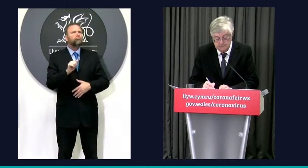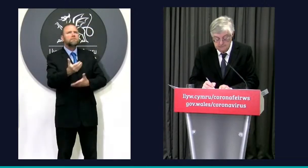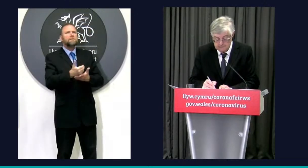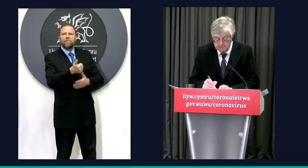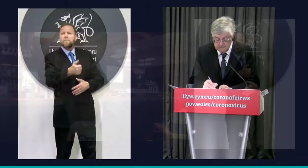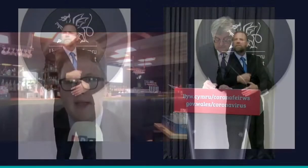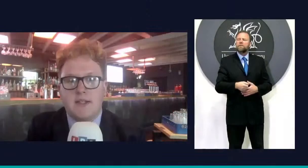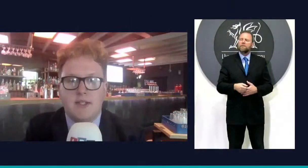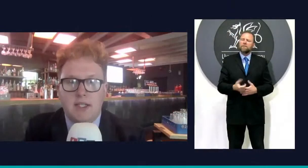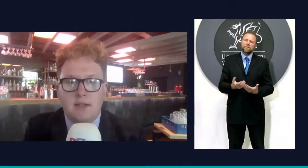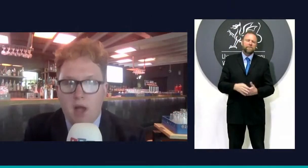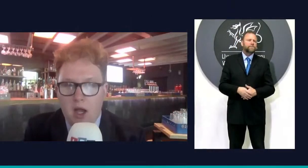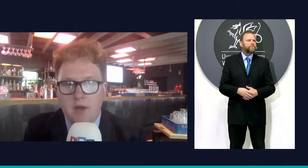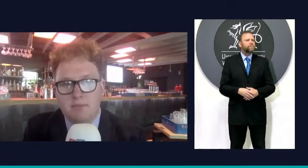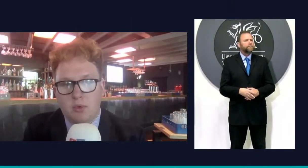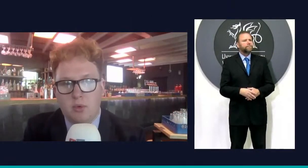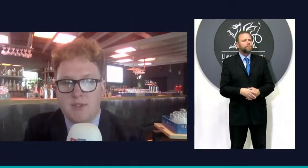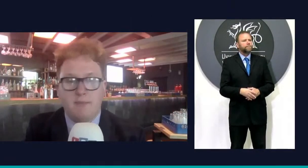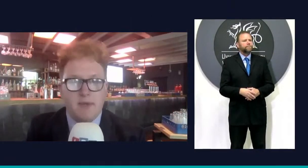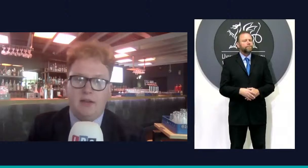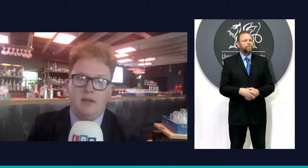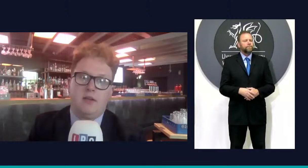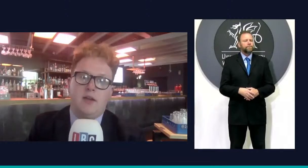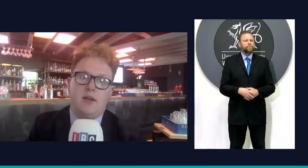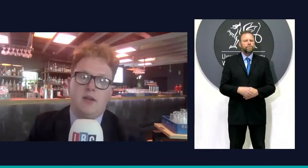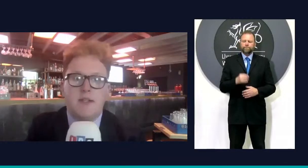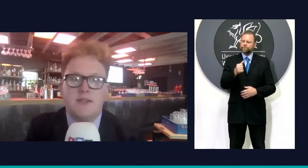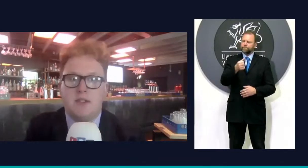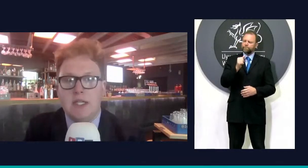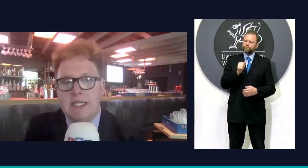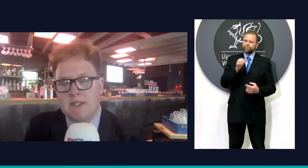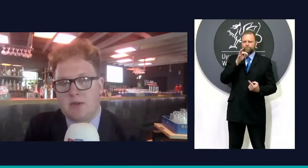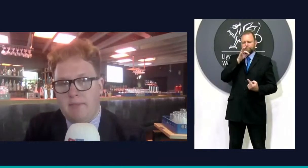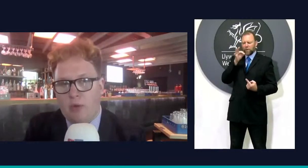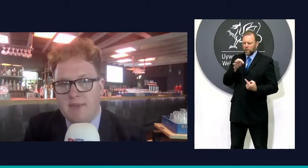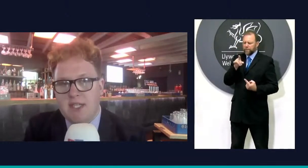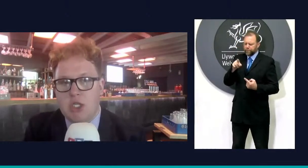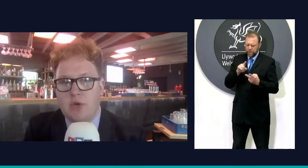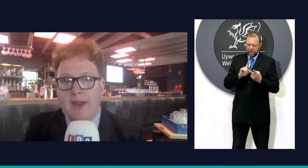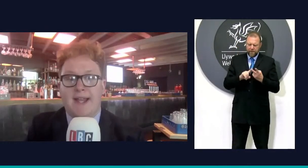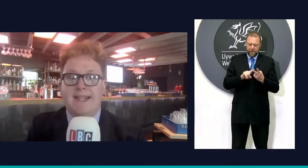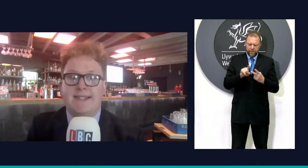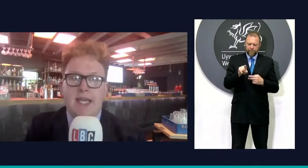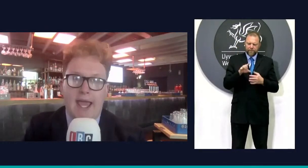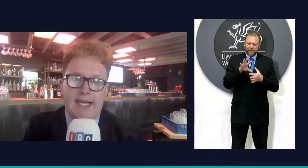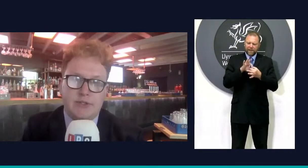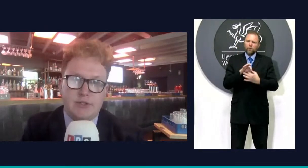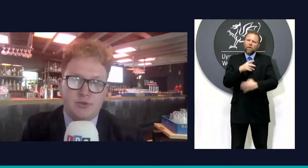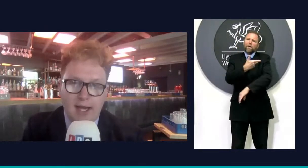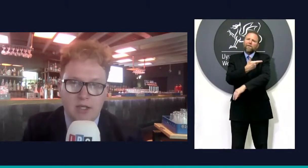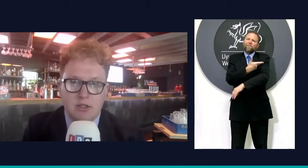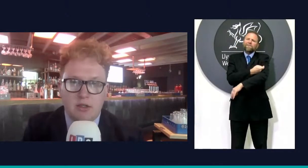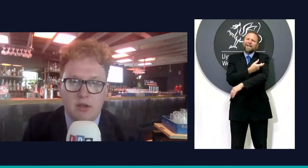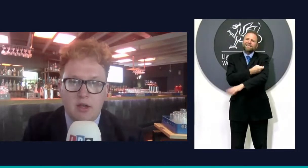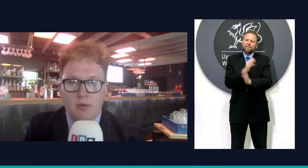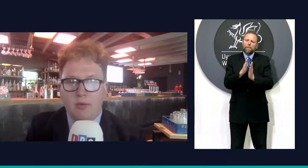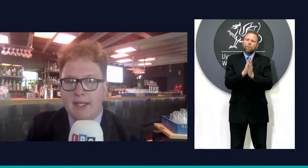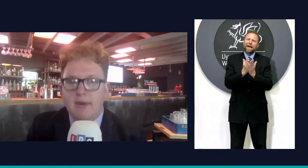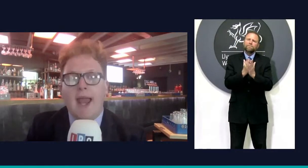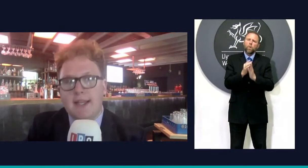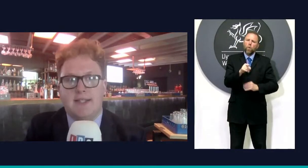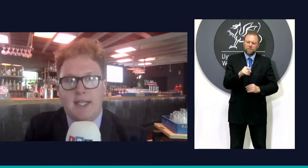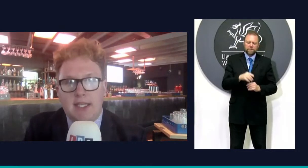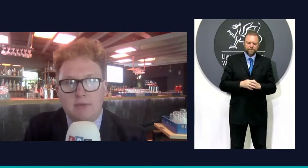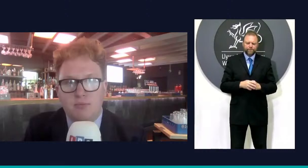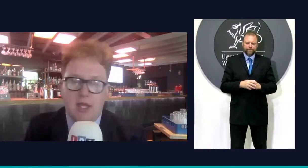Thank you. And on vaccine passport, something that the health minister described the conversation around as a distraction.